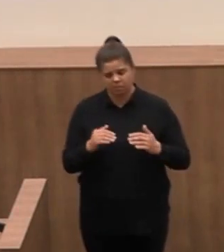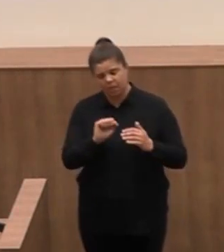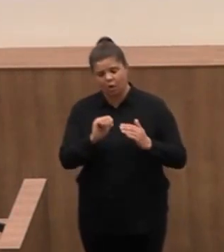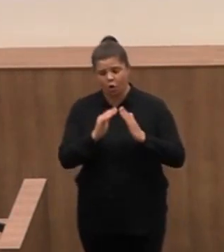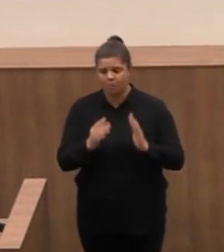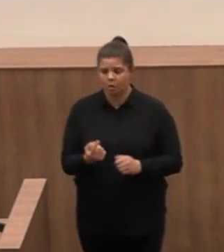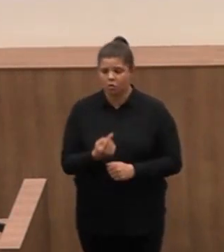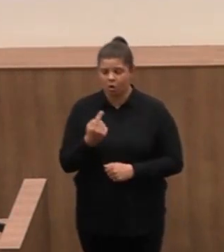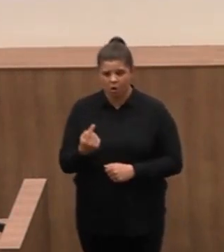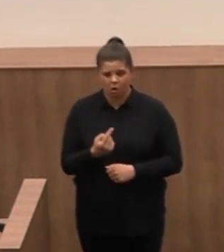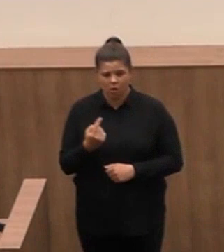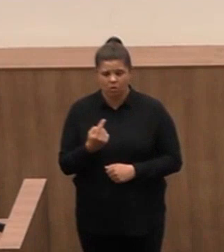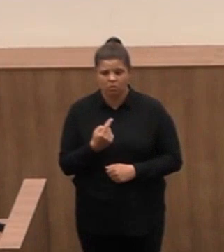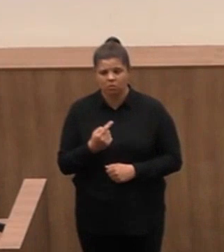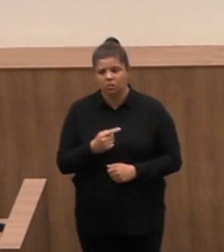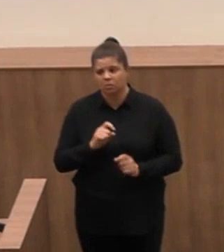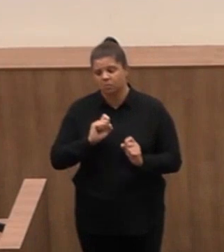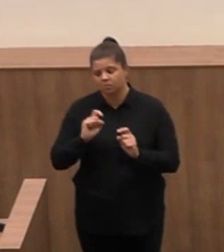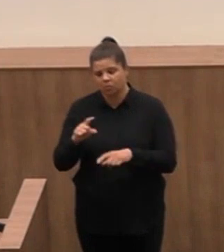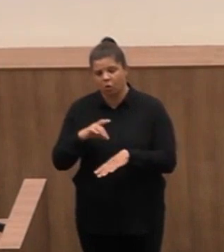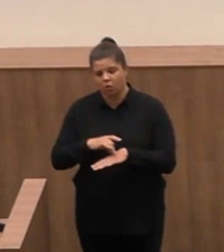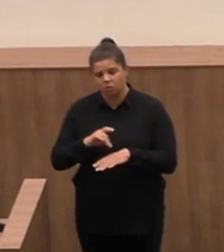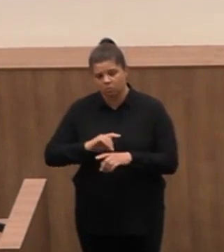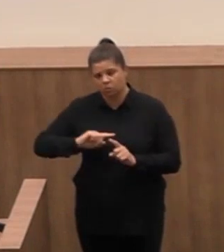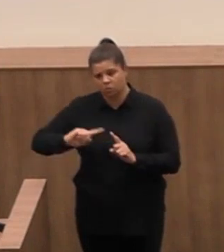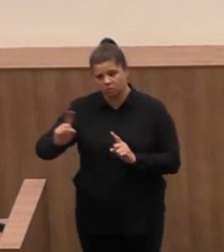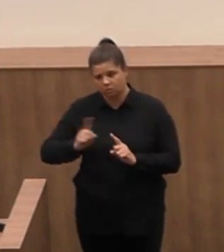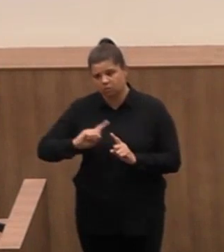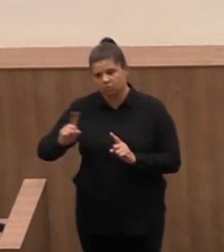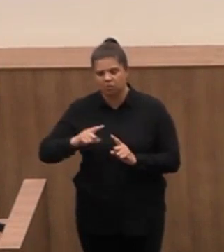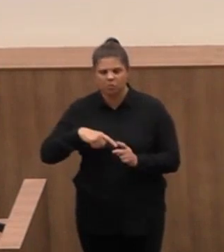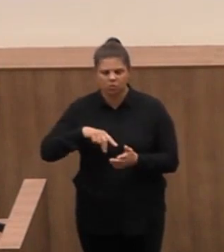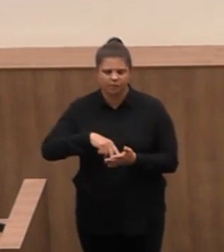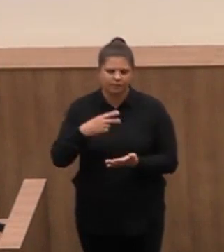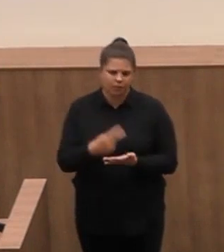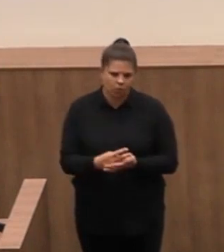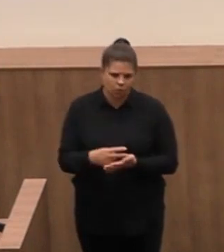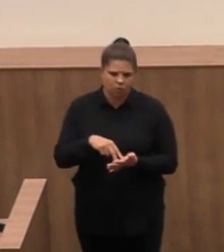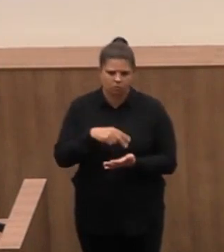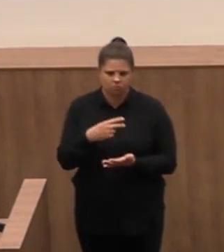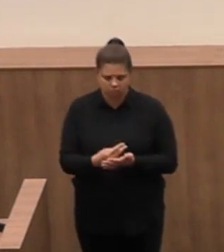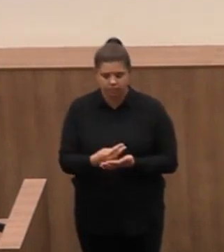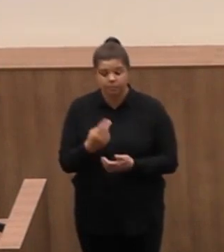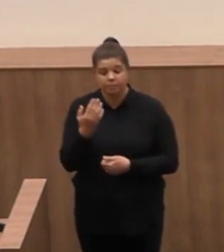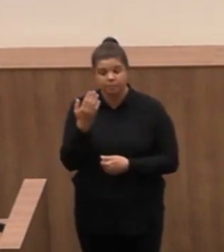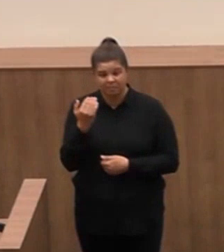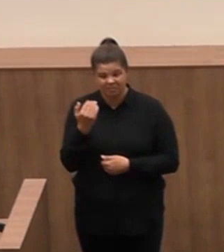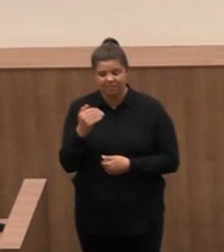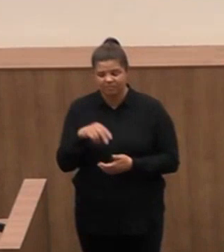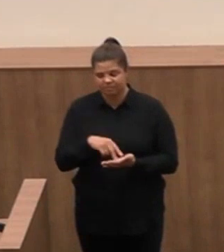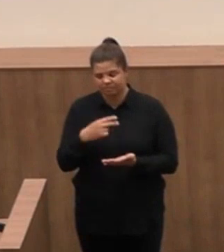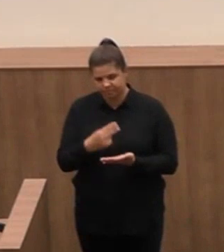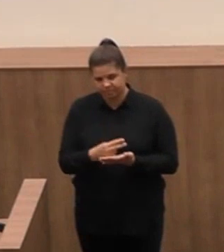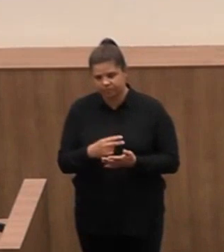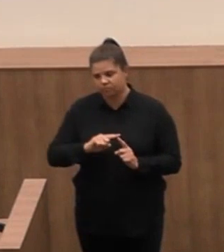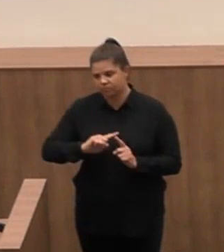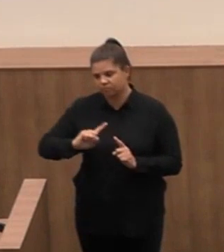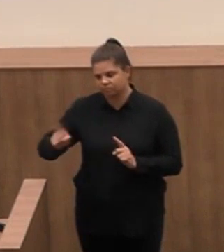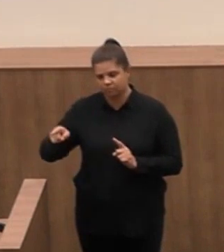had multiple presentations to hospital as a result of falls, the latest of which actually led to a long lie. They were